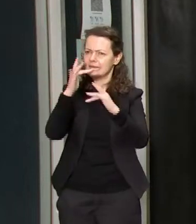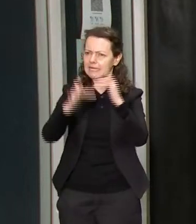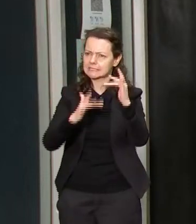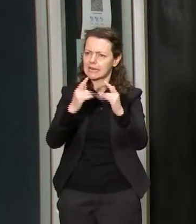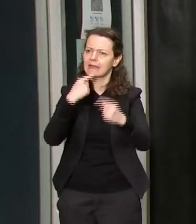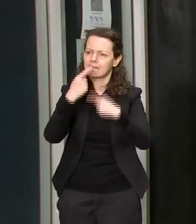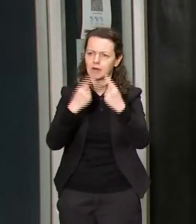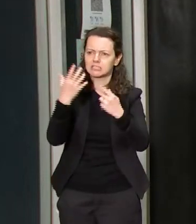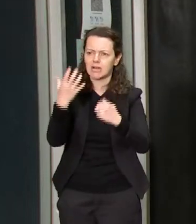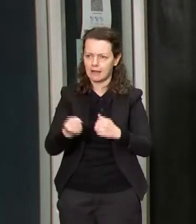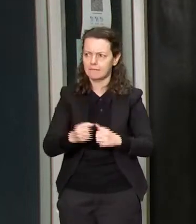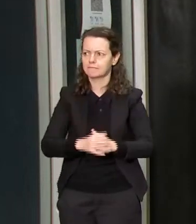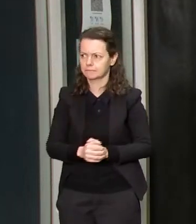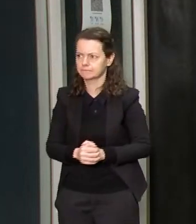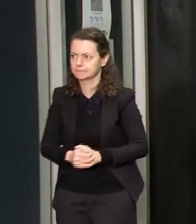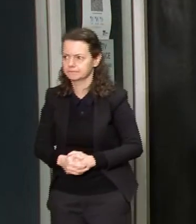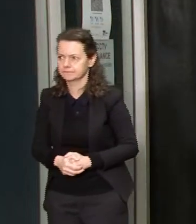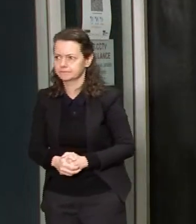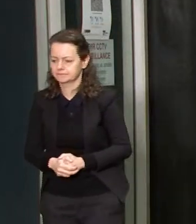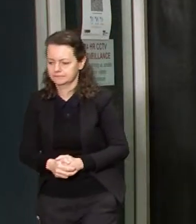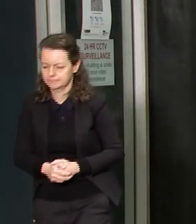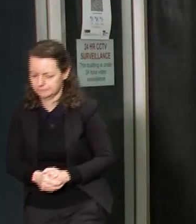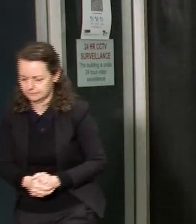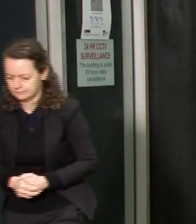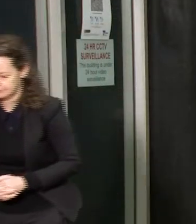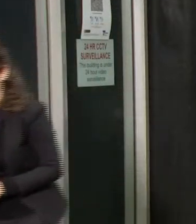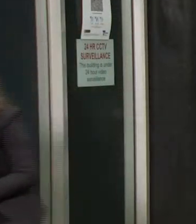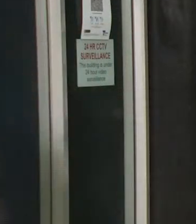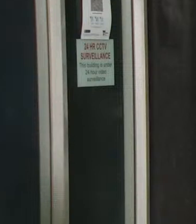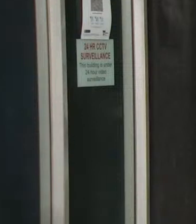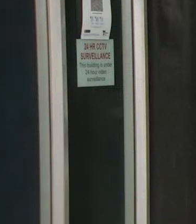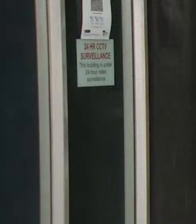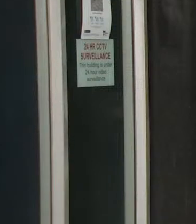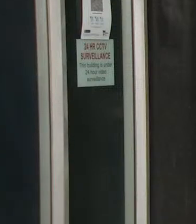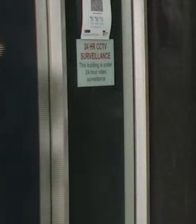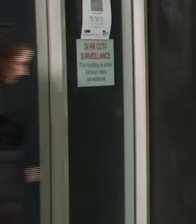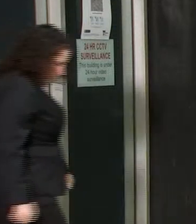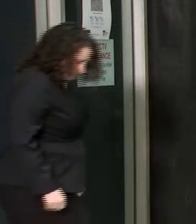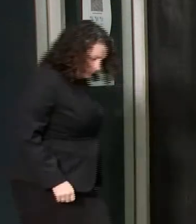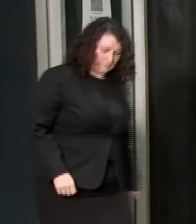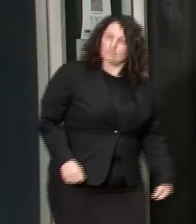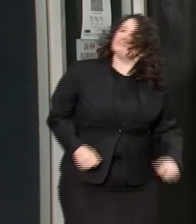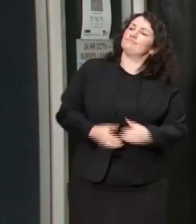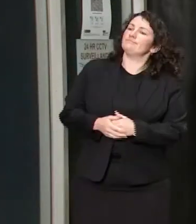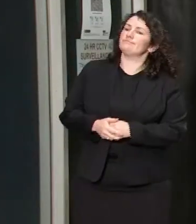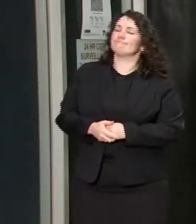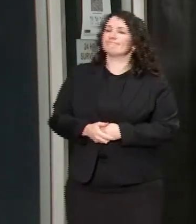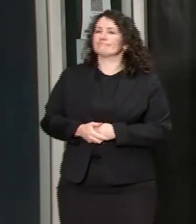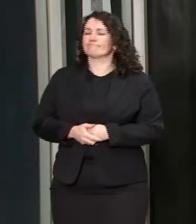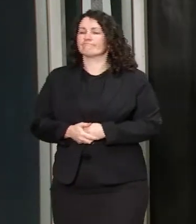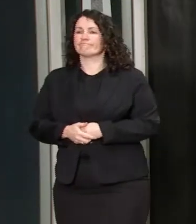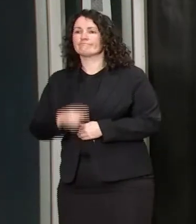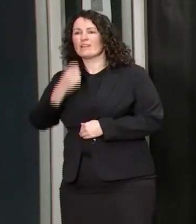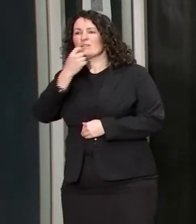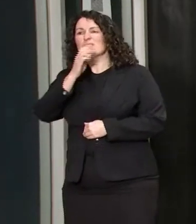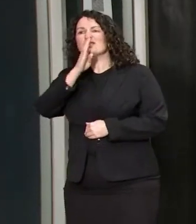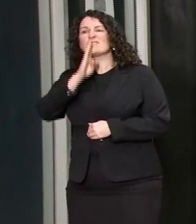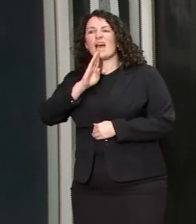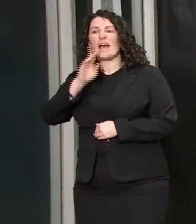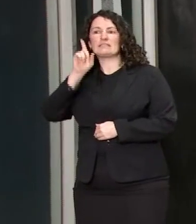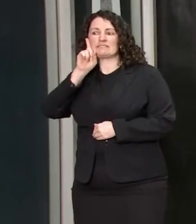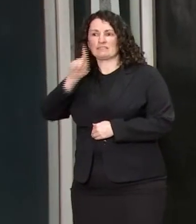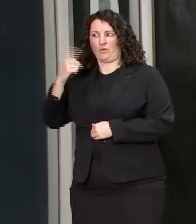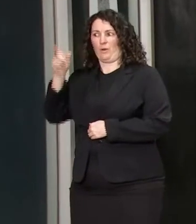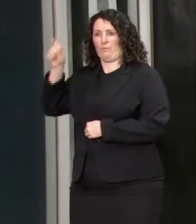Tragically, yesterday, as the Acting Premier has already mentioned, we saw a life lost at Woodside. Emergency services were called